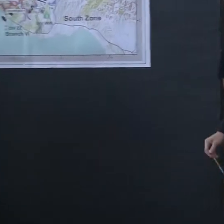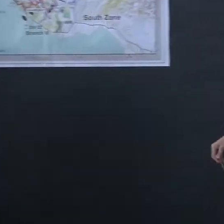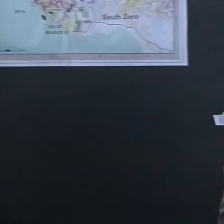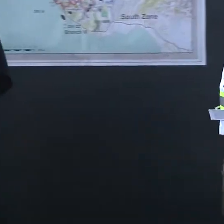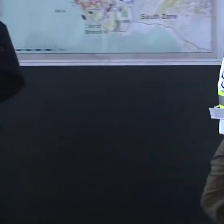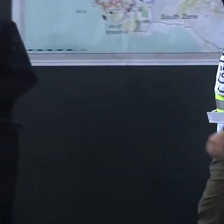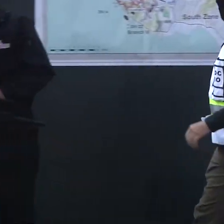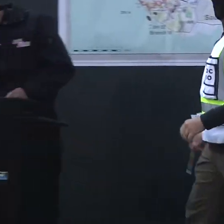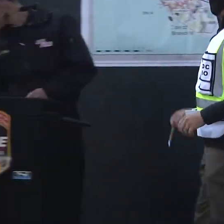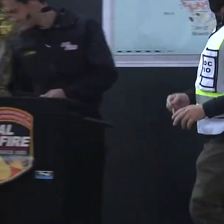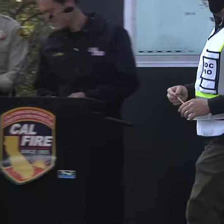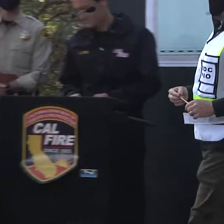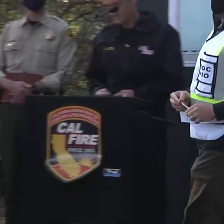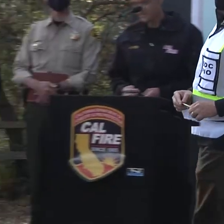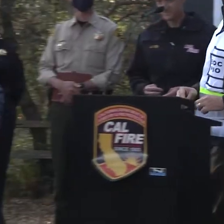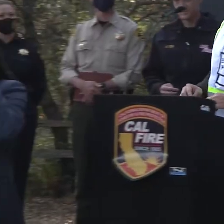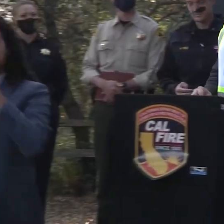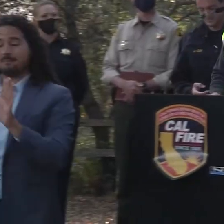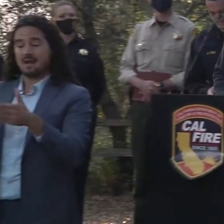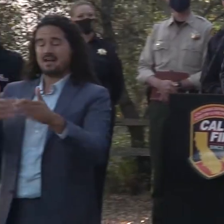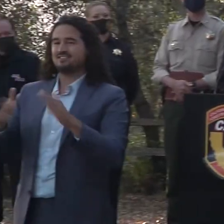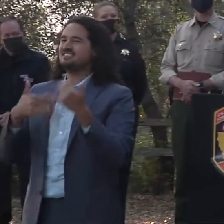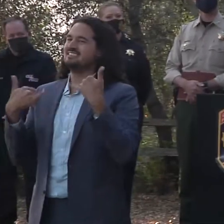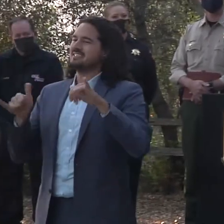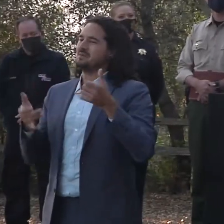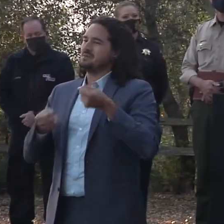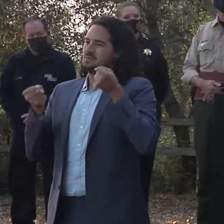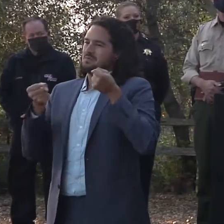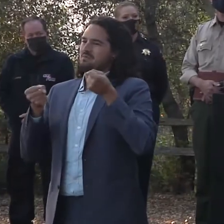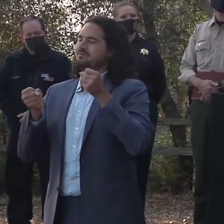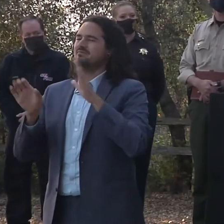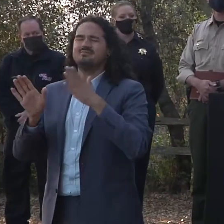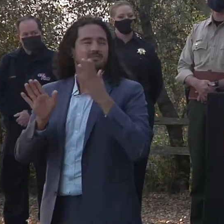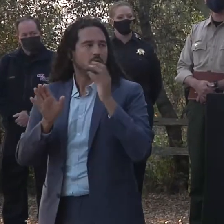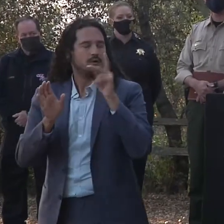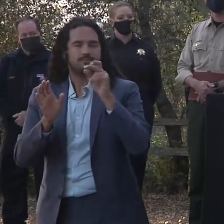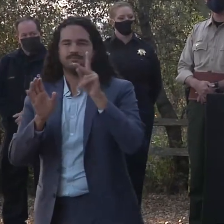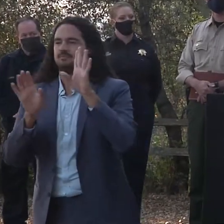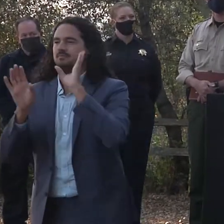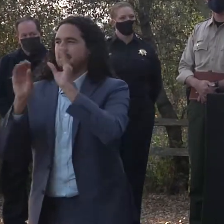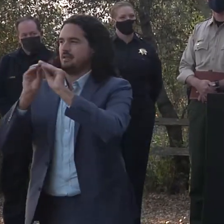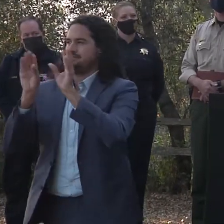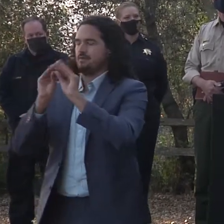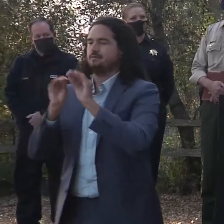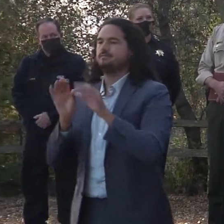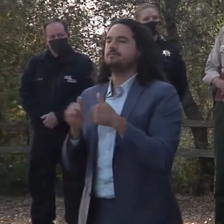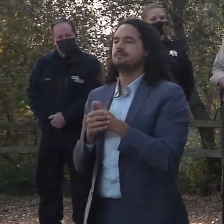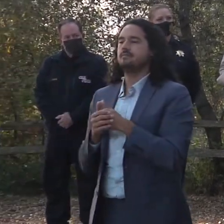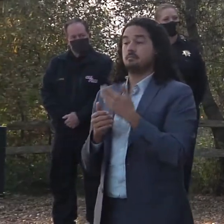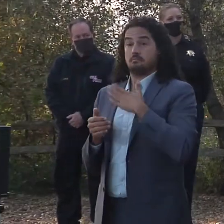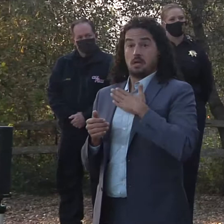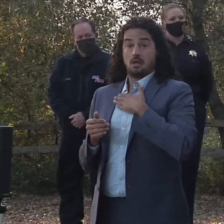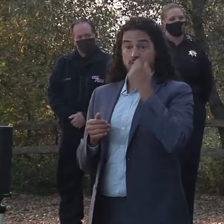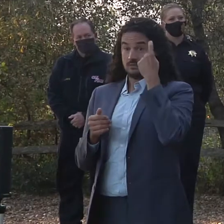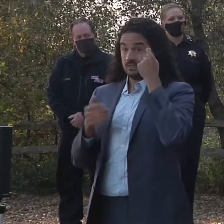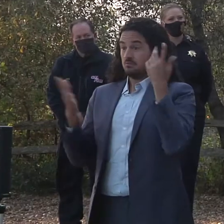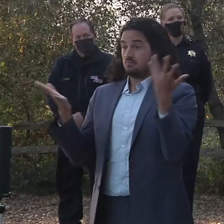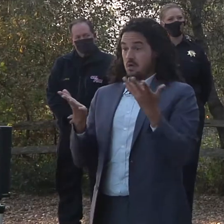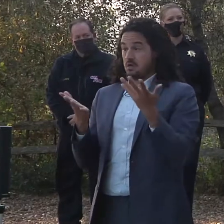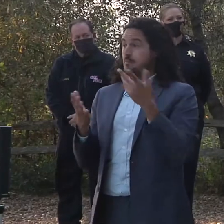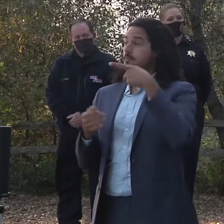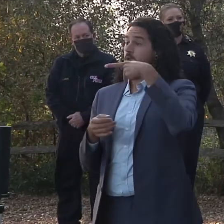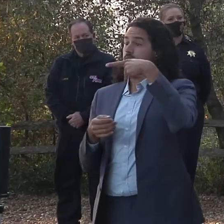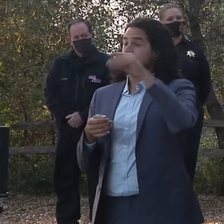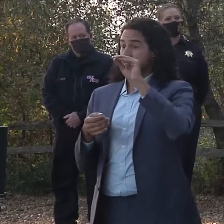The camera? My understanding is that the post office is holding mail for people that live in the San Lorenzo Valley at the